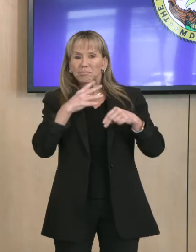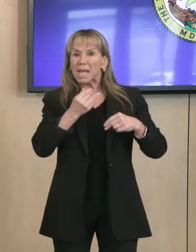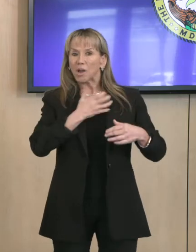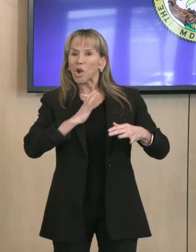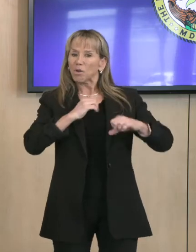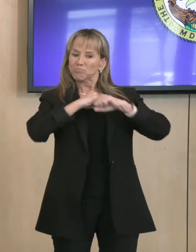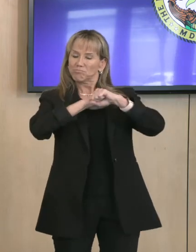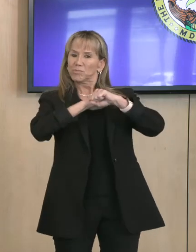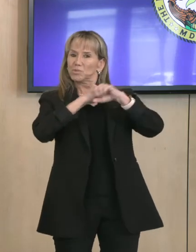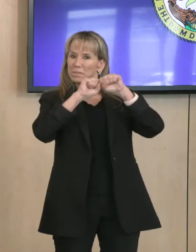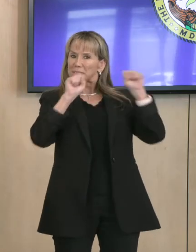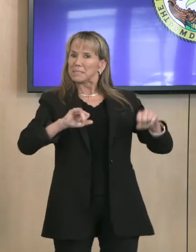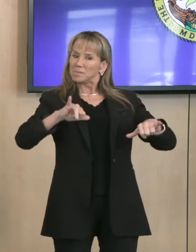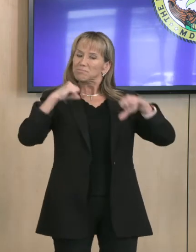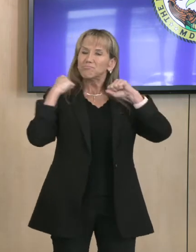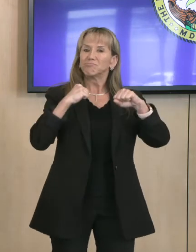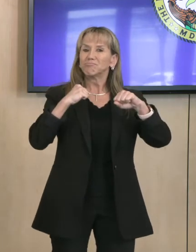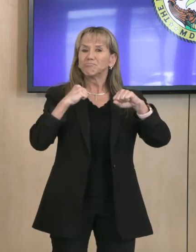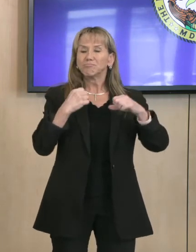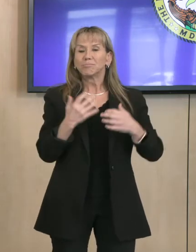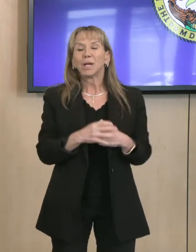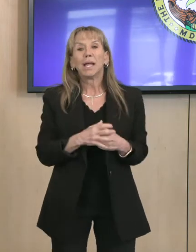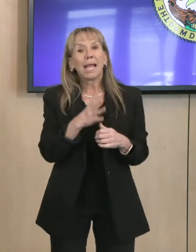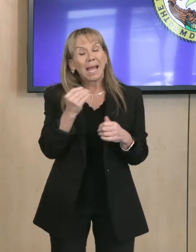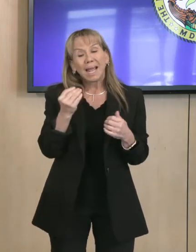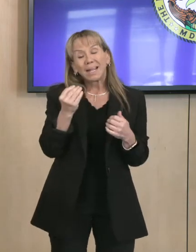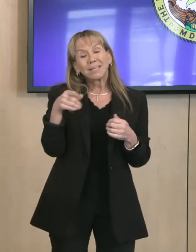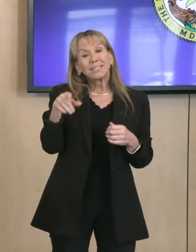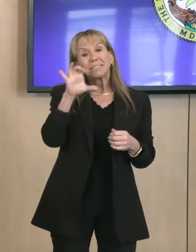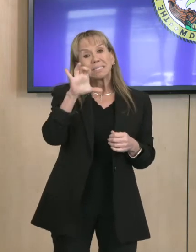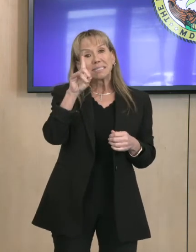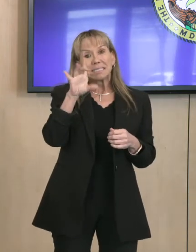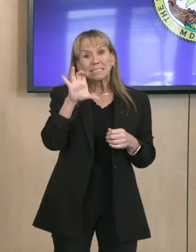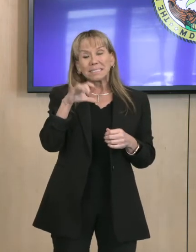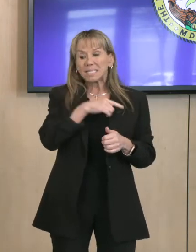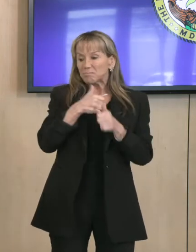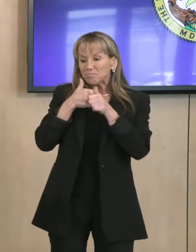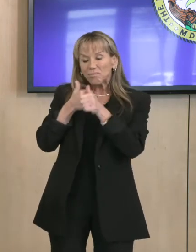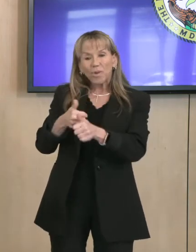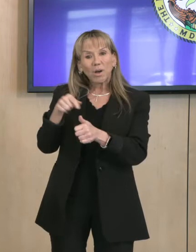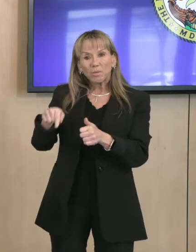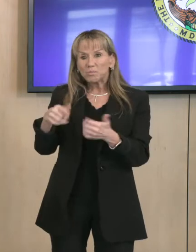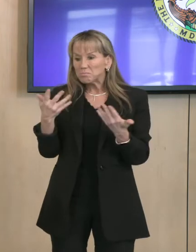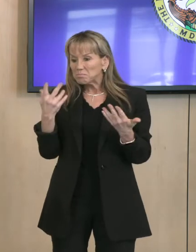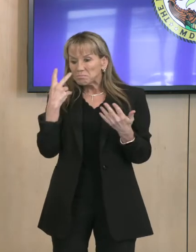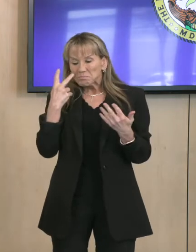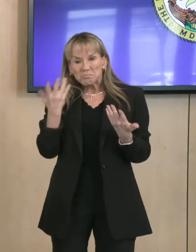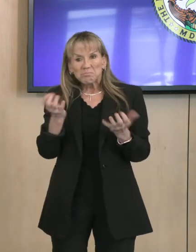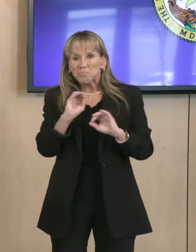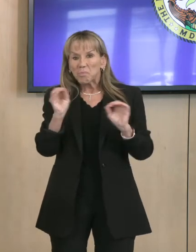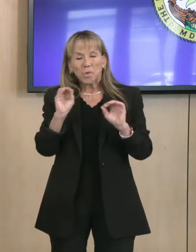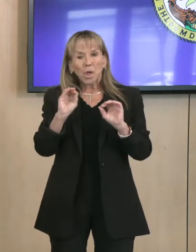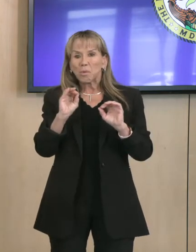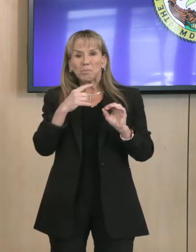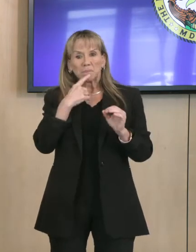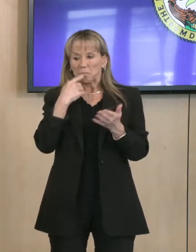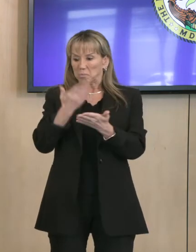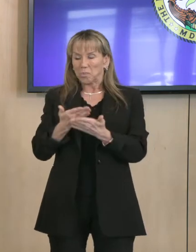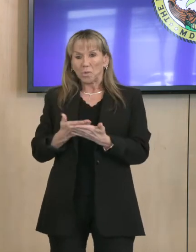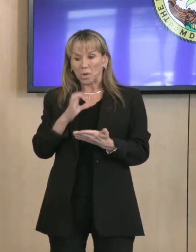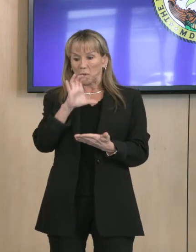systems strong. And according to the CDC, there is no evidence that supports the transmission